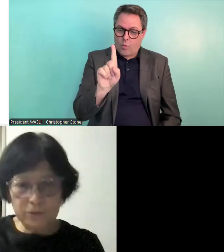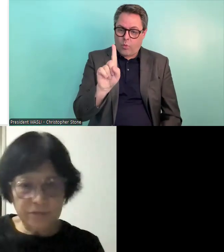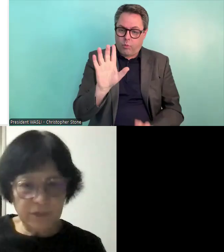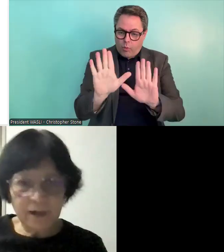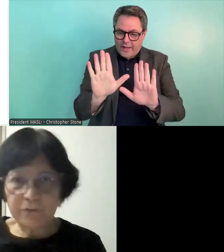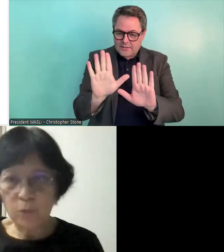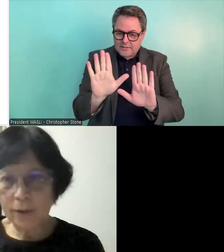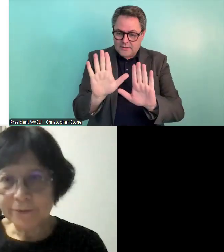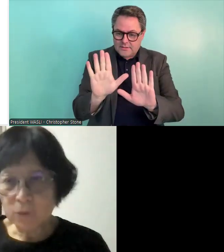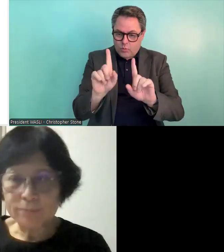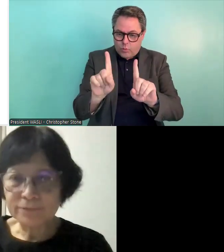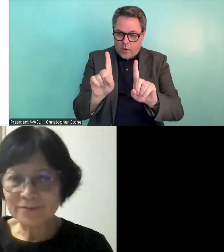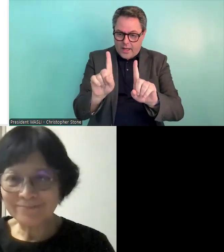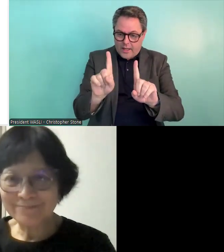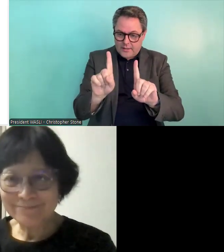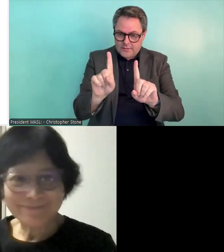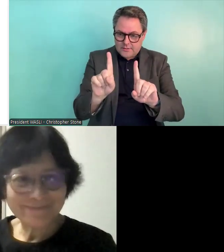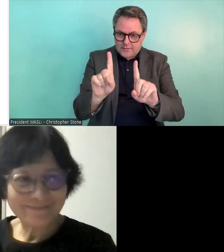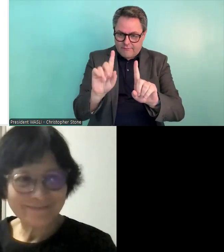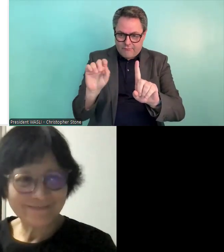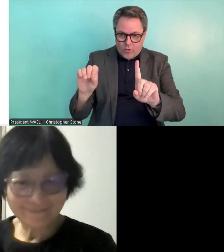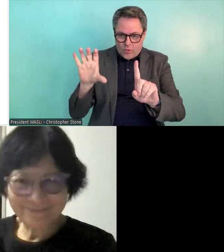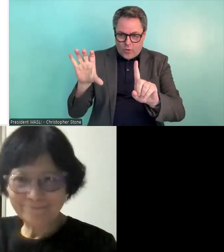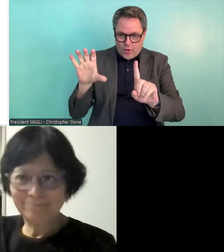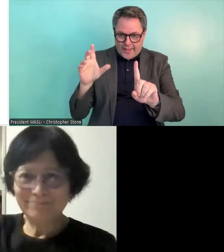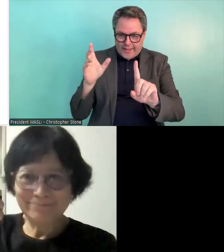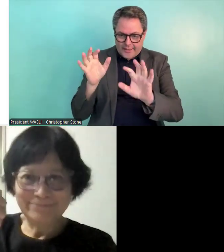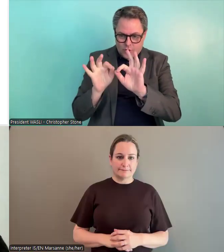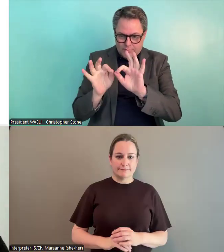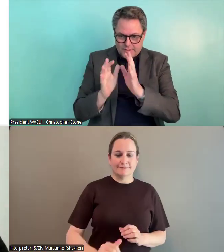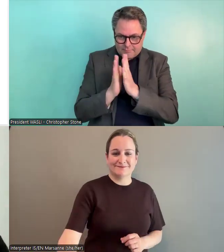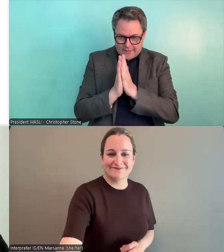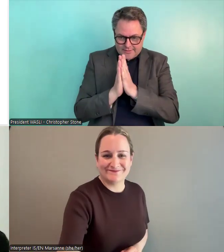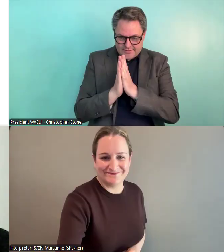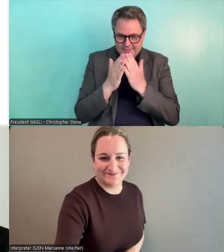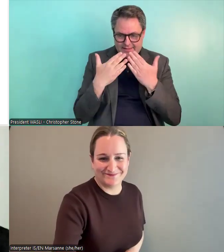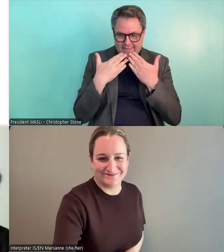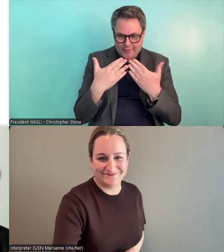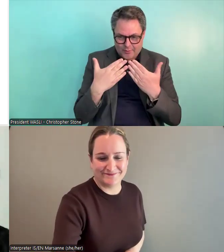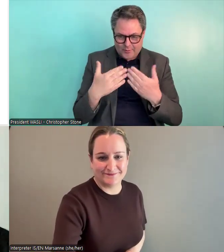Hi, good evening, everyone. Lucy, sorry, Lucy, can you just wait 1 second while the interpreter's spotlit as well, please? Thank you.